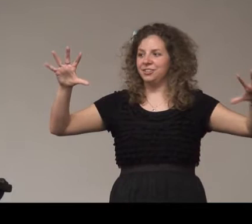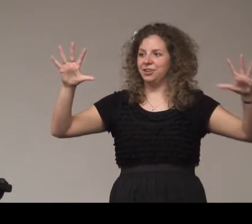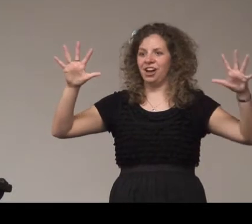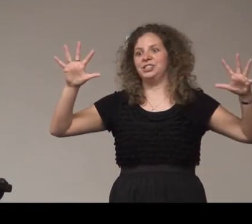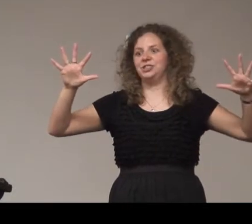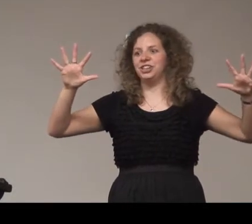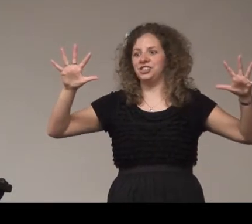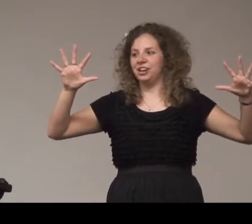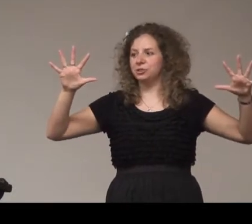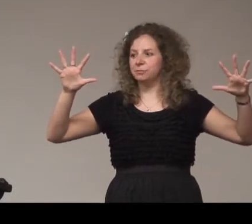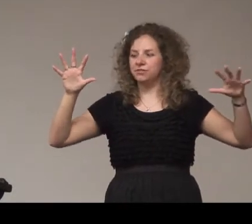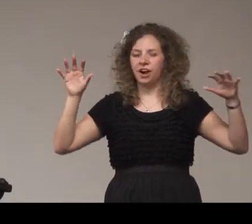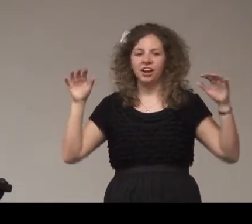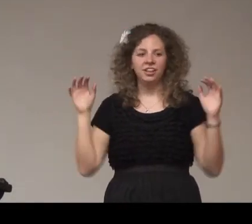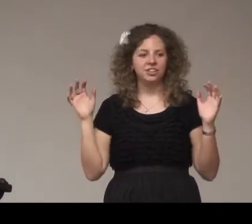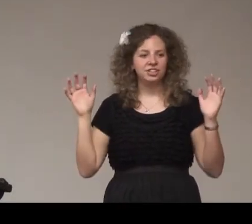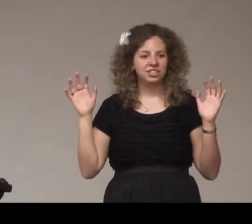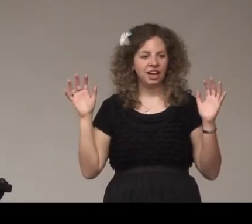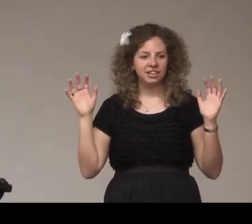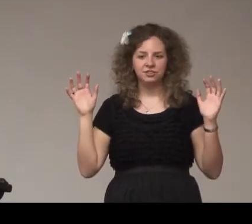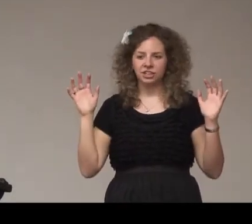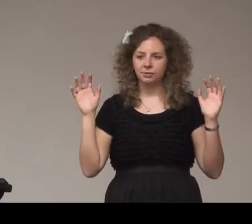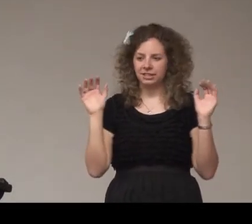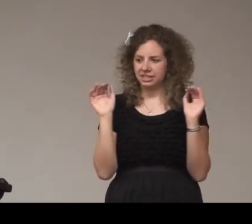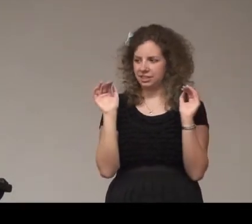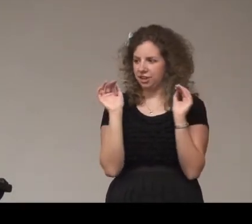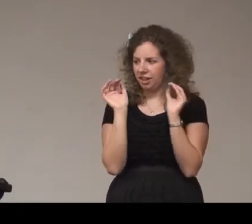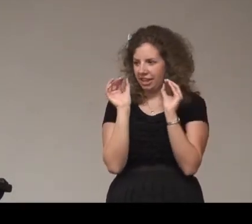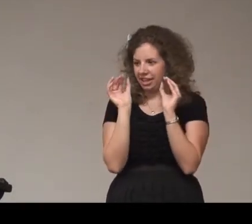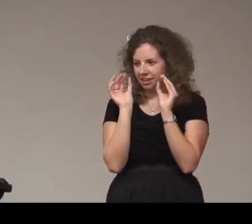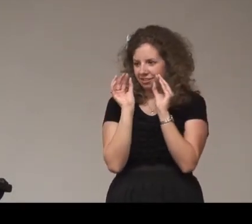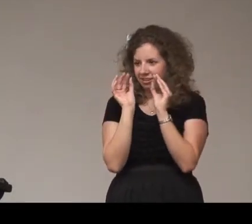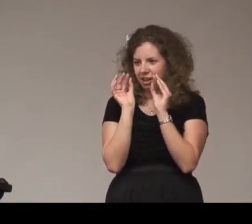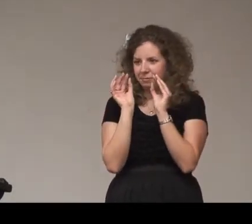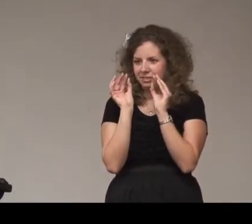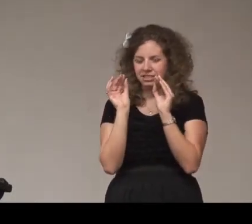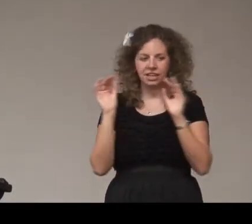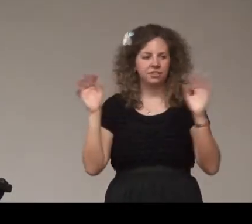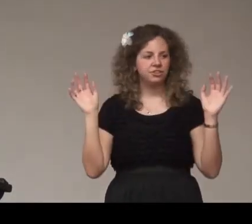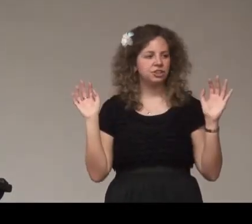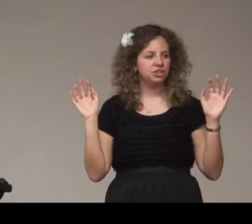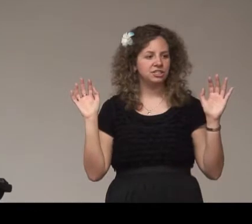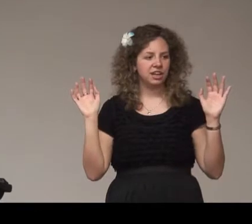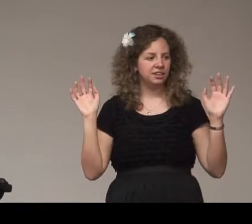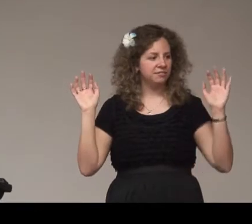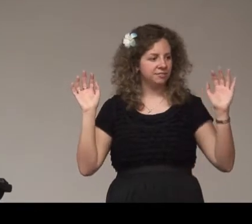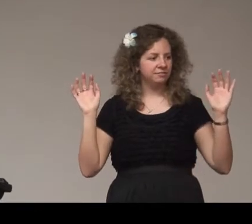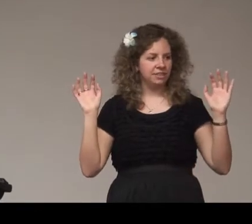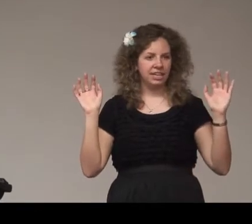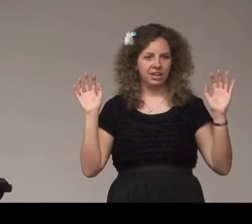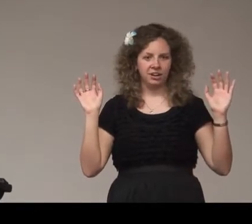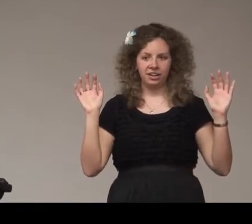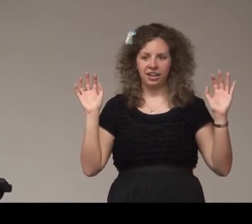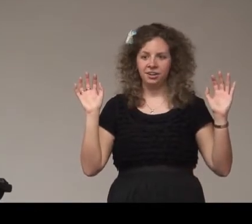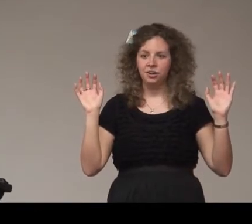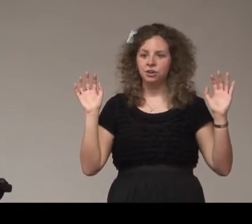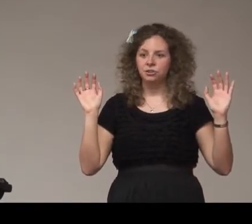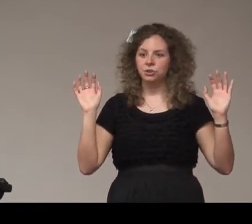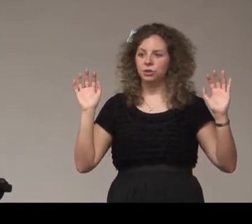they're not stretched out super far, they're just kind of gently resting, they're not like cupped in together, they're just kind of here, okay? So you're